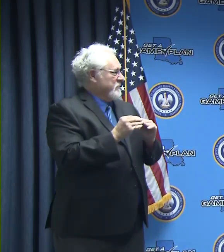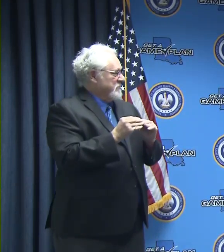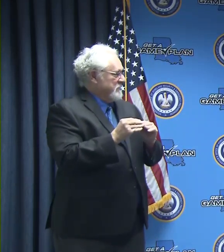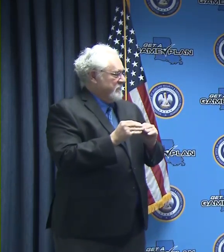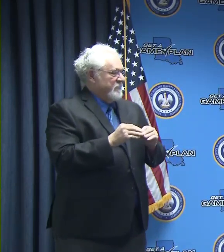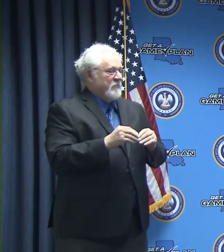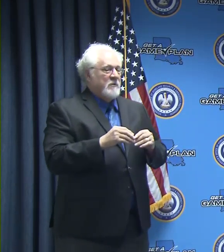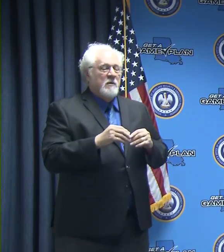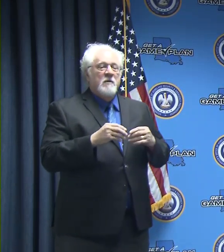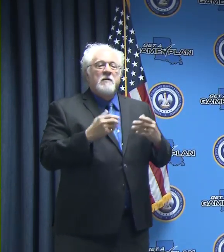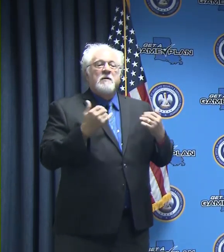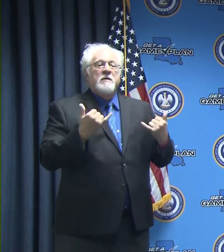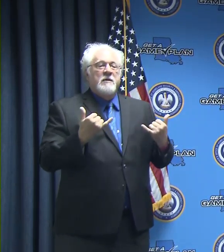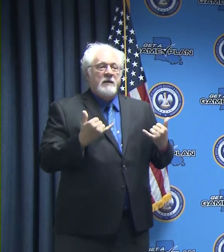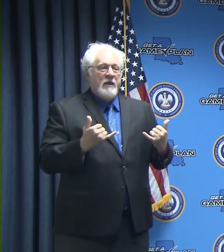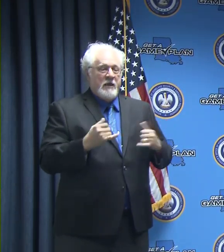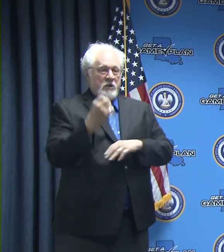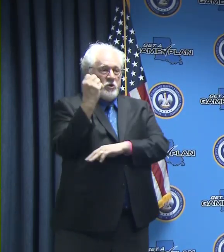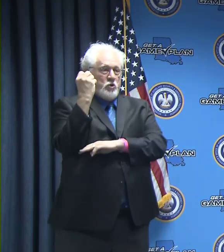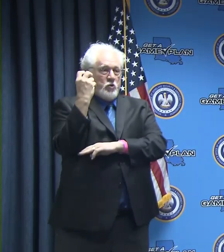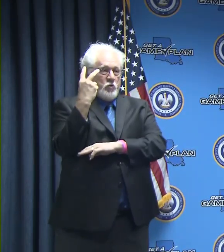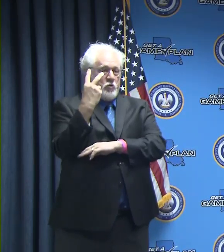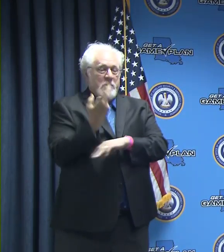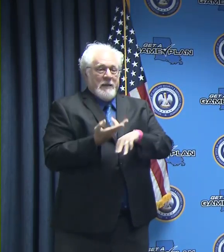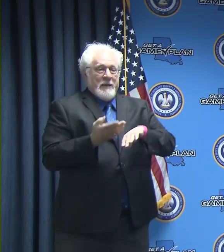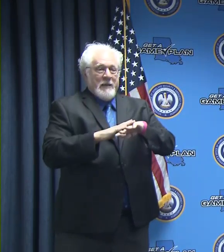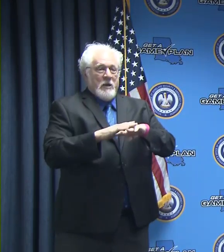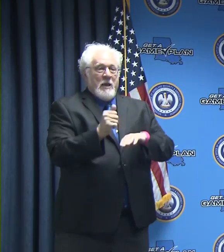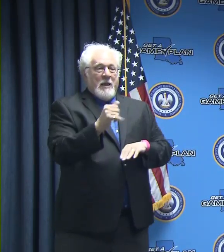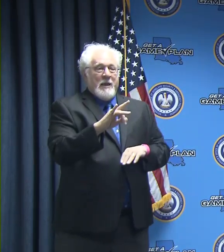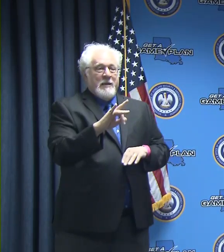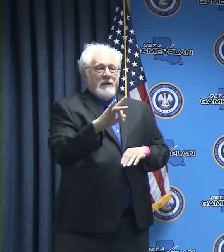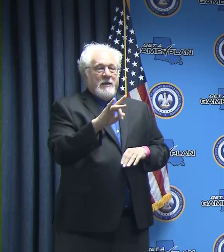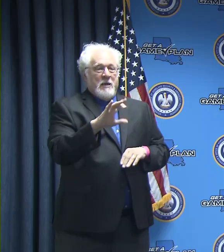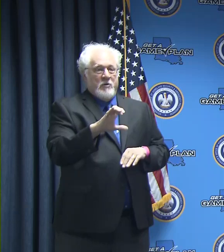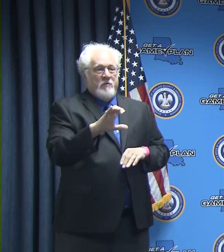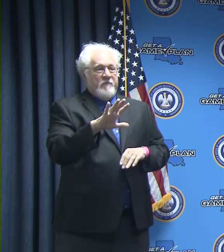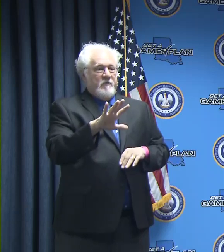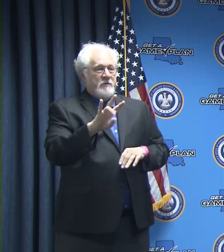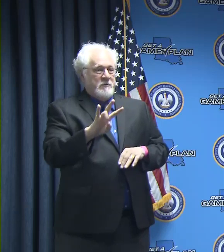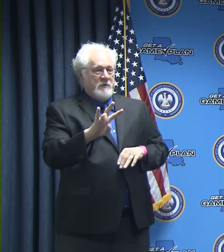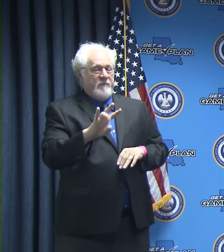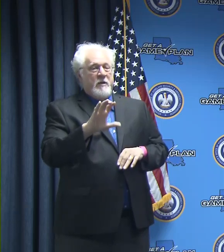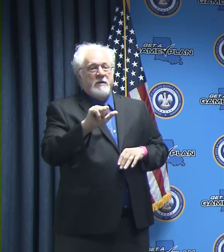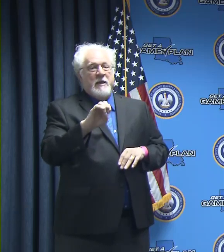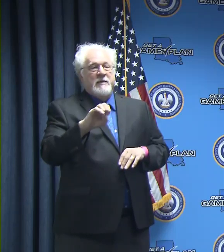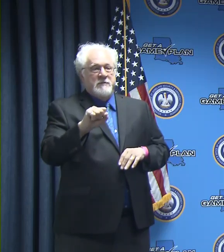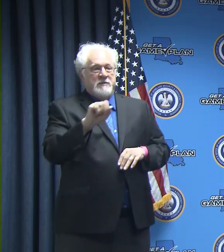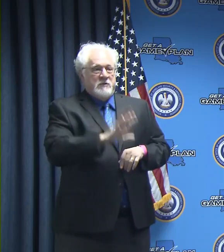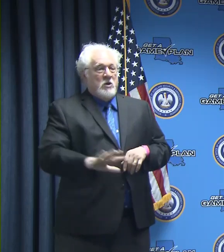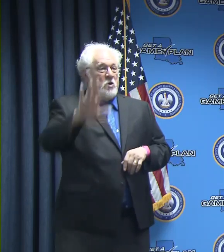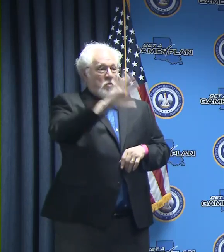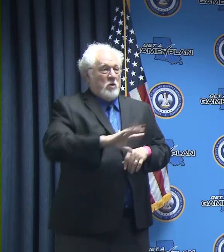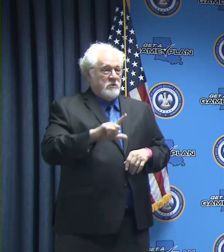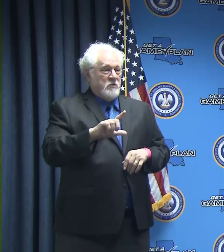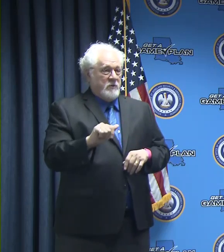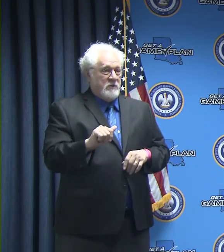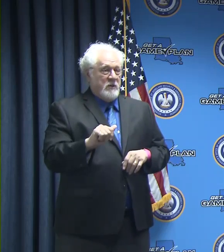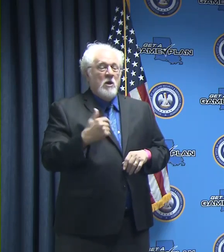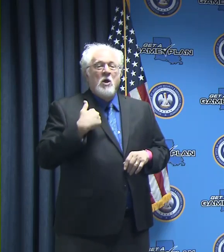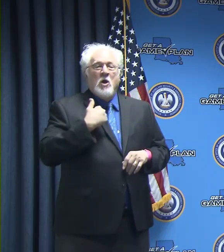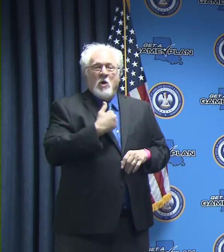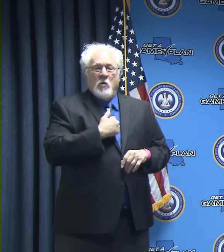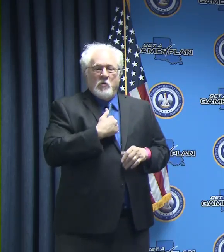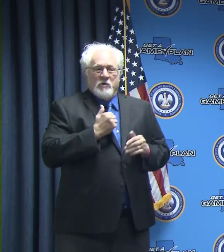today at noon show an increase of 1,857 cases across Louisiana. We're